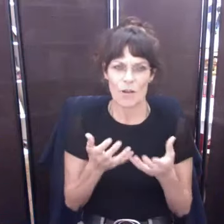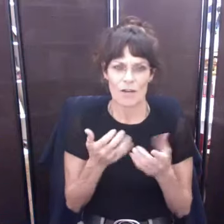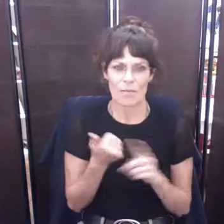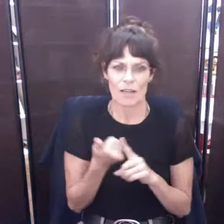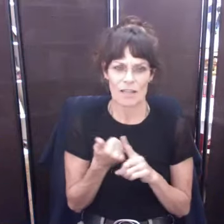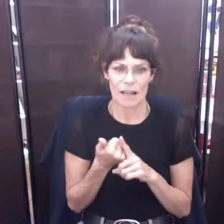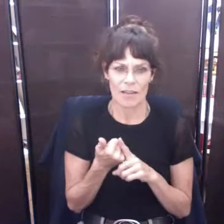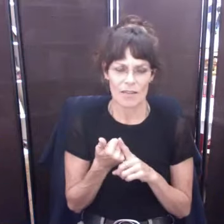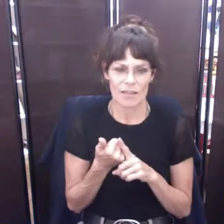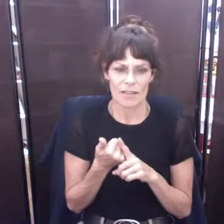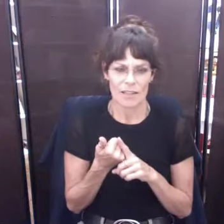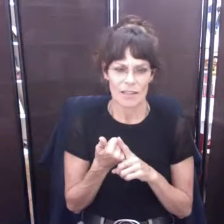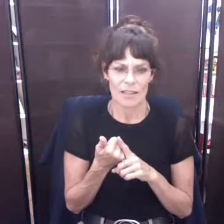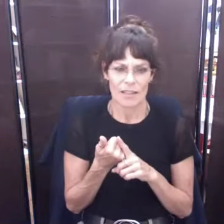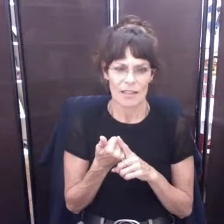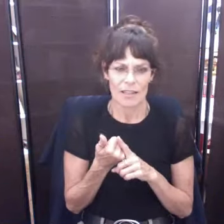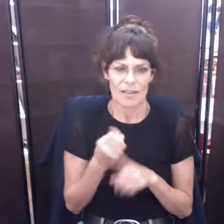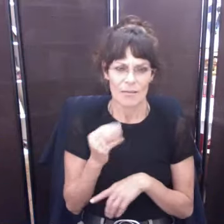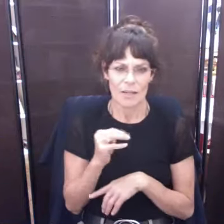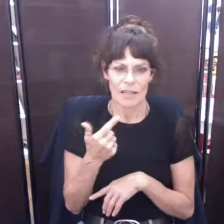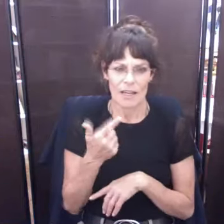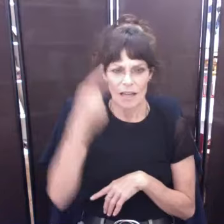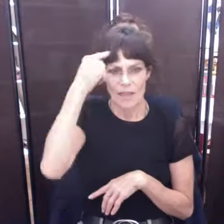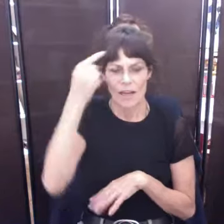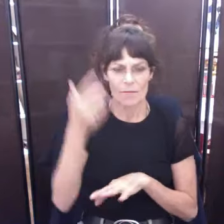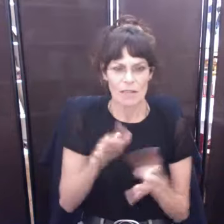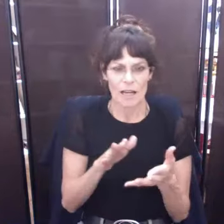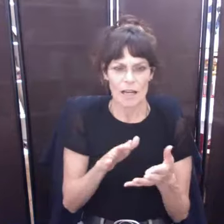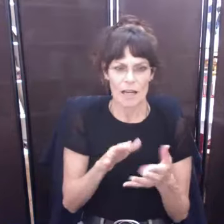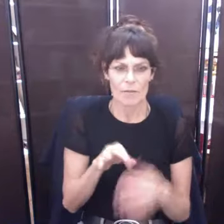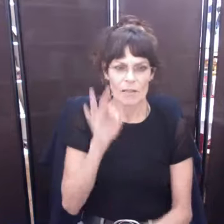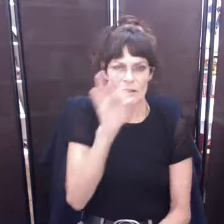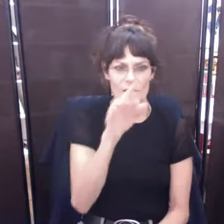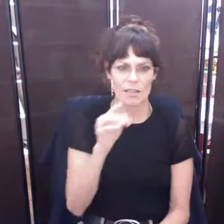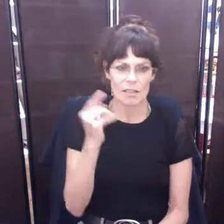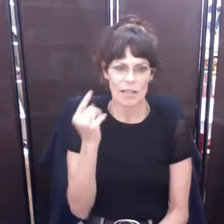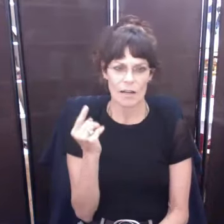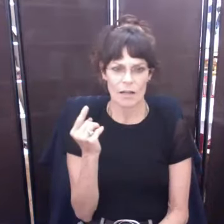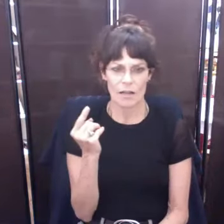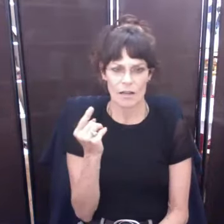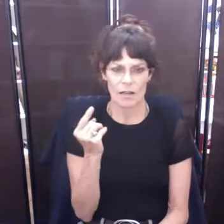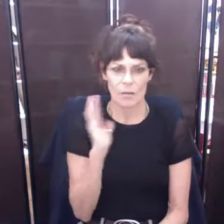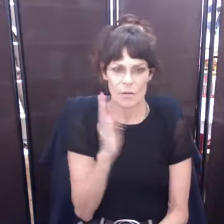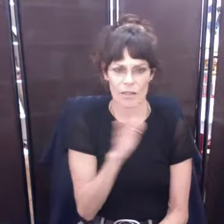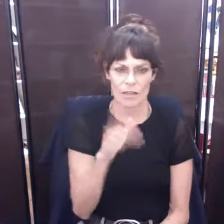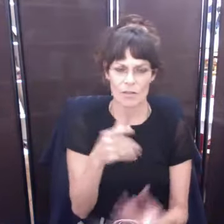that day. Oh my God, I thought I was going to die. I just want you to know she's staying right here. I will never do that again, ever do that